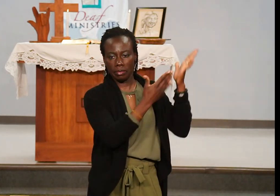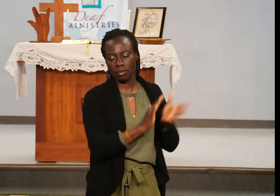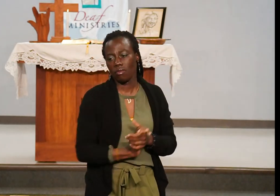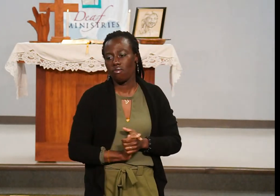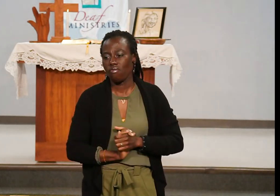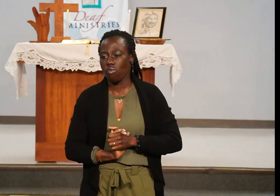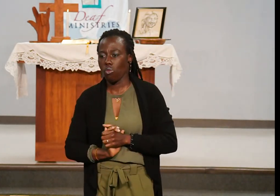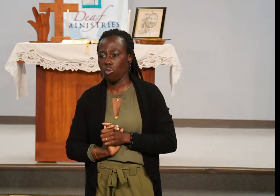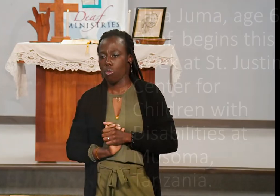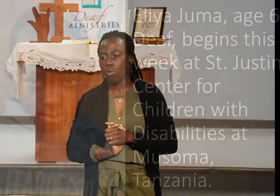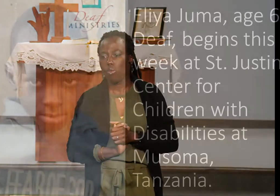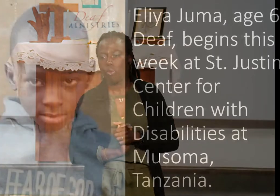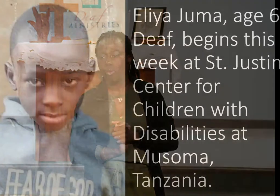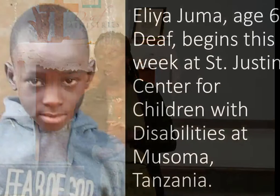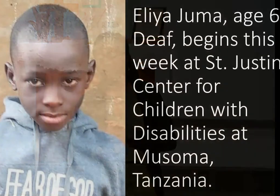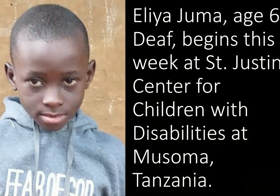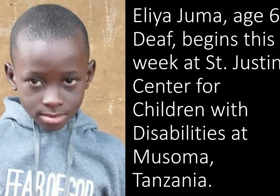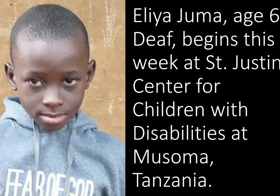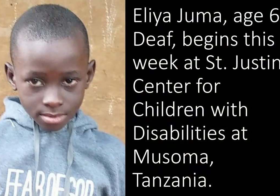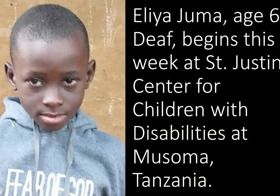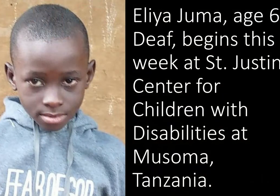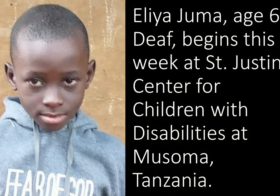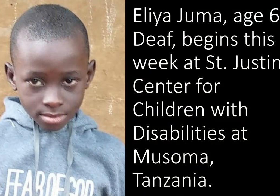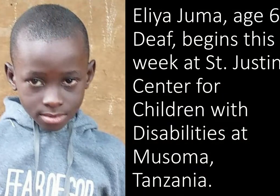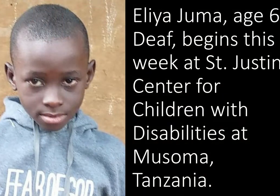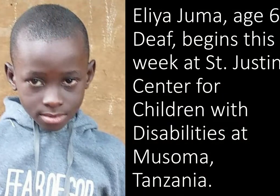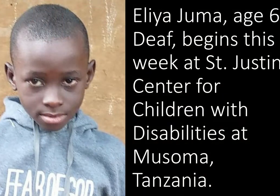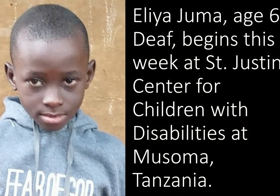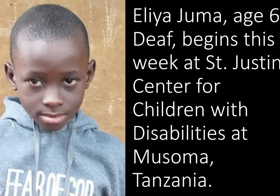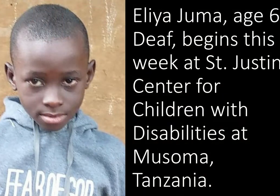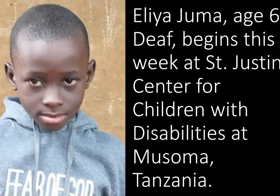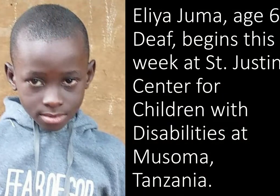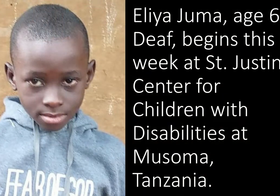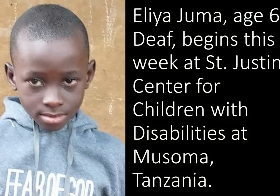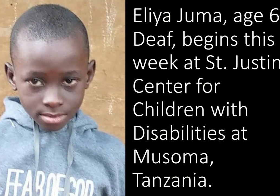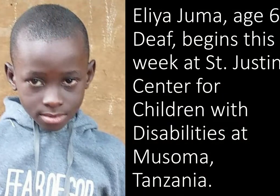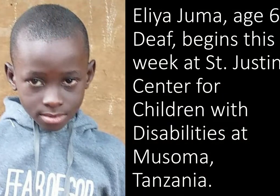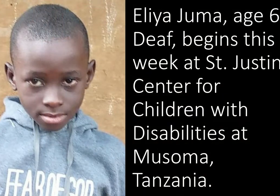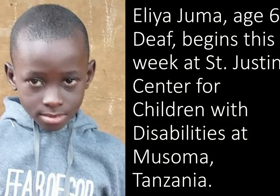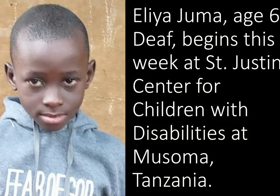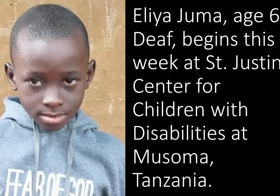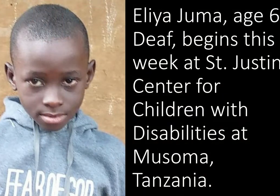him. We wanted to show him to you again this morning.